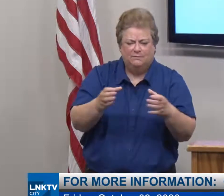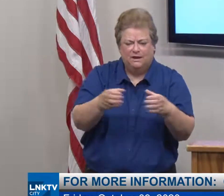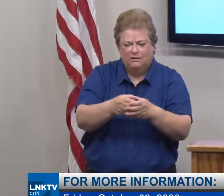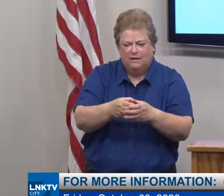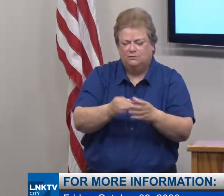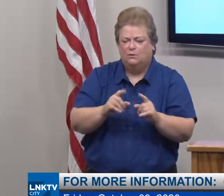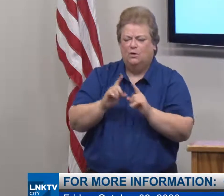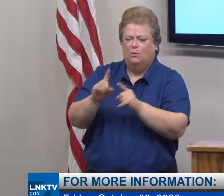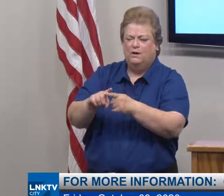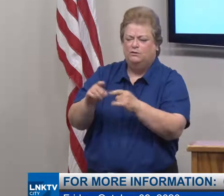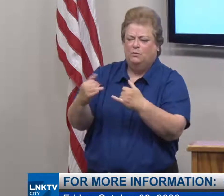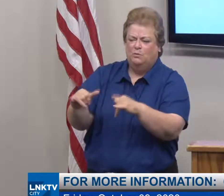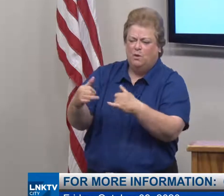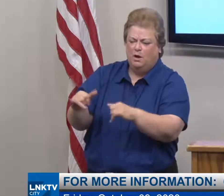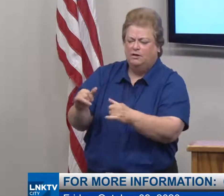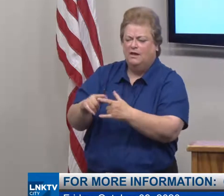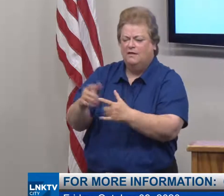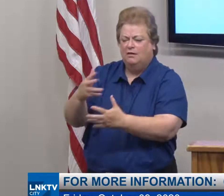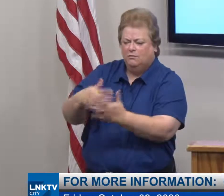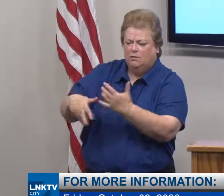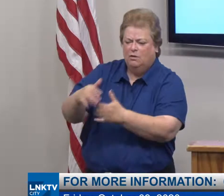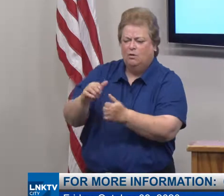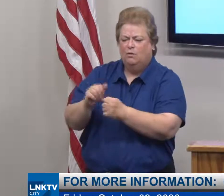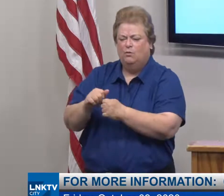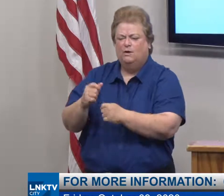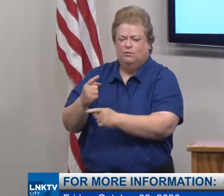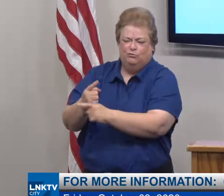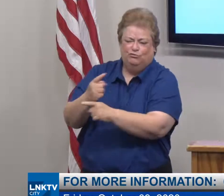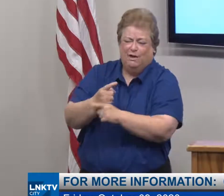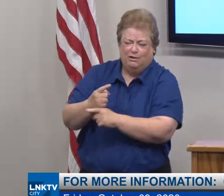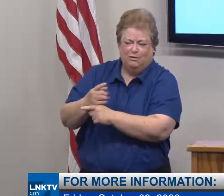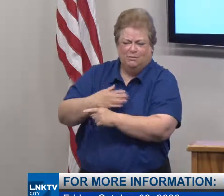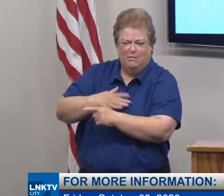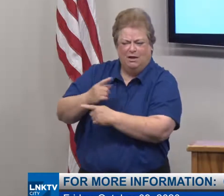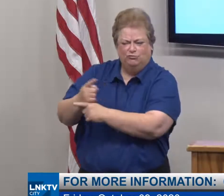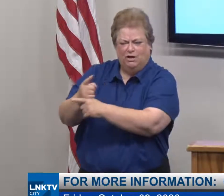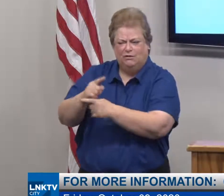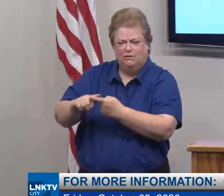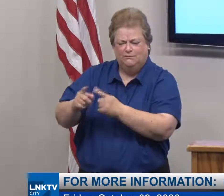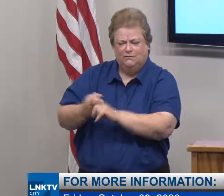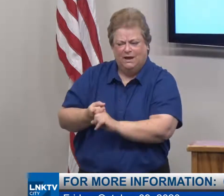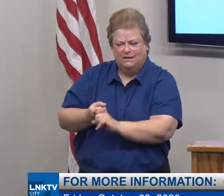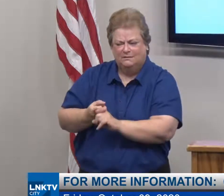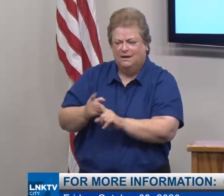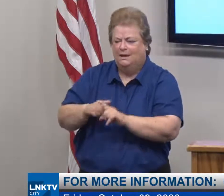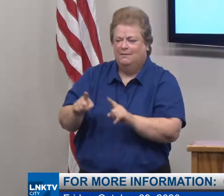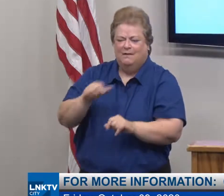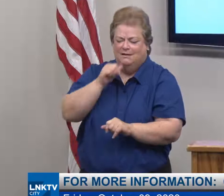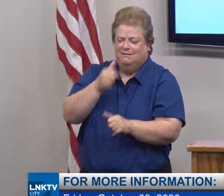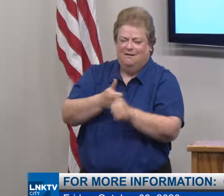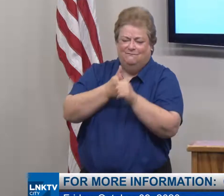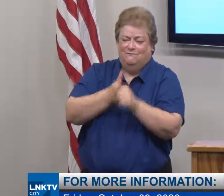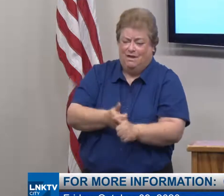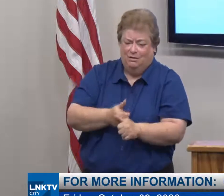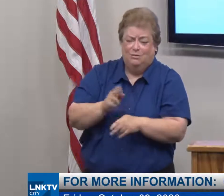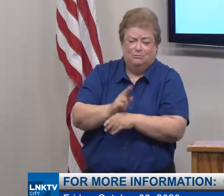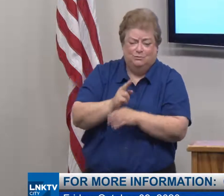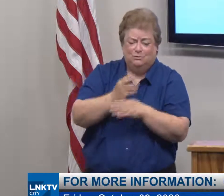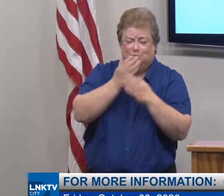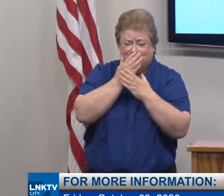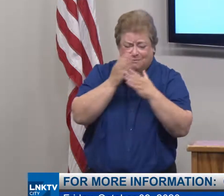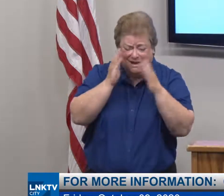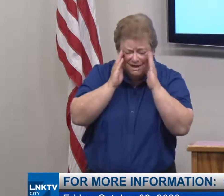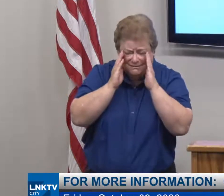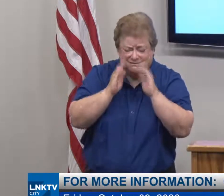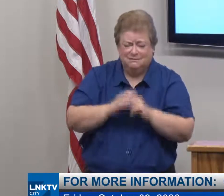party and hung out with their regular circle of friends. But they did not follow the precautions. They did not